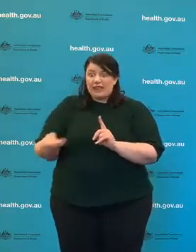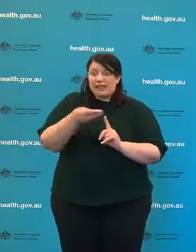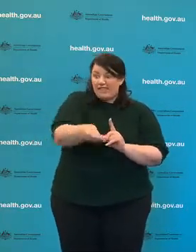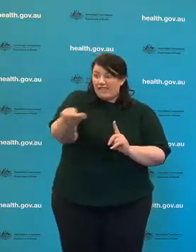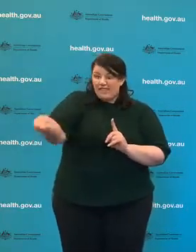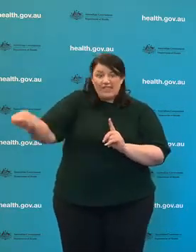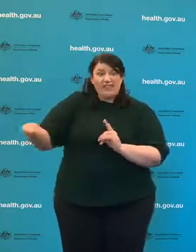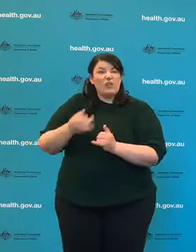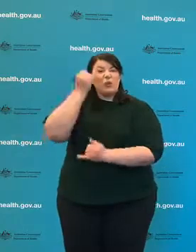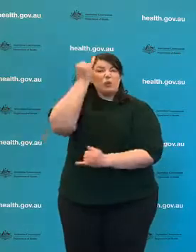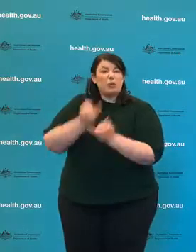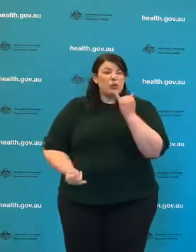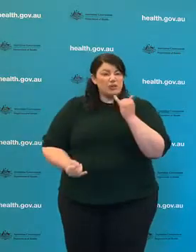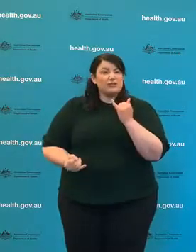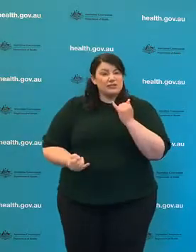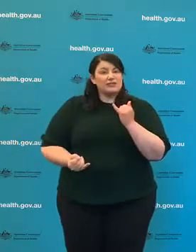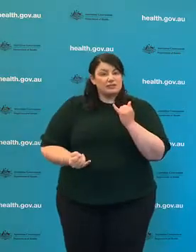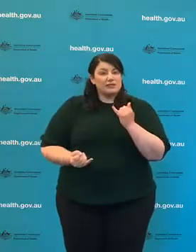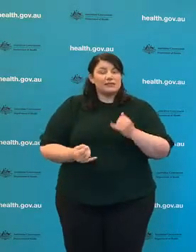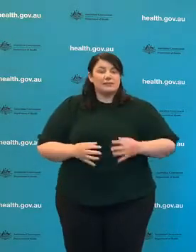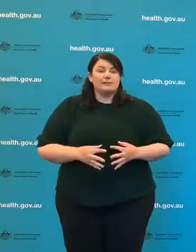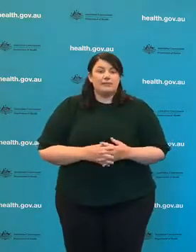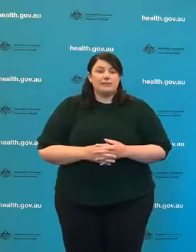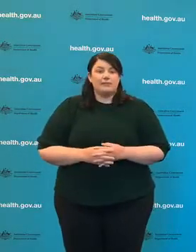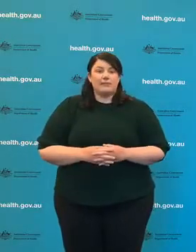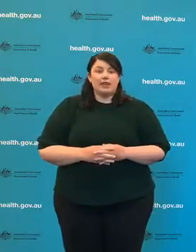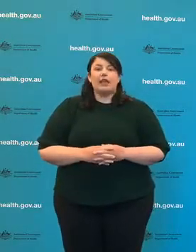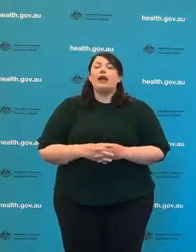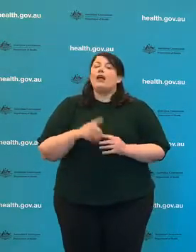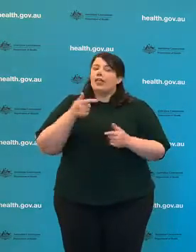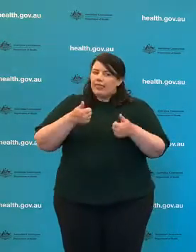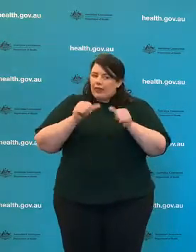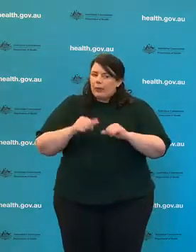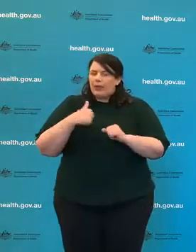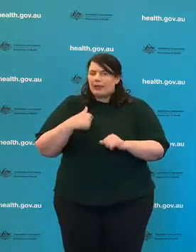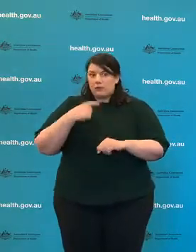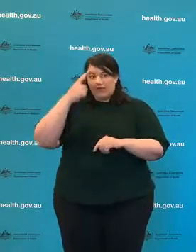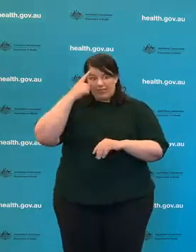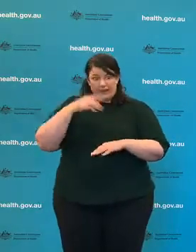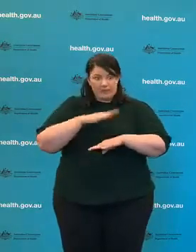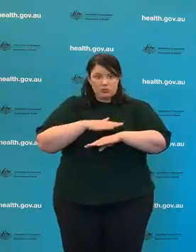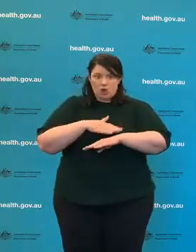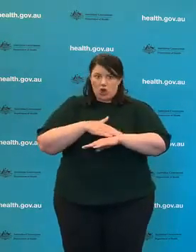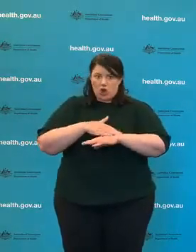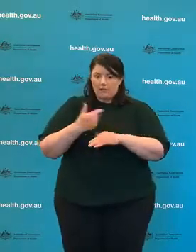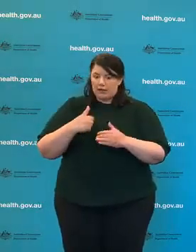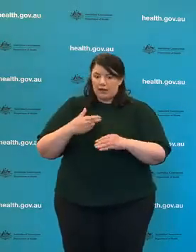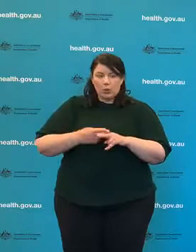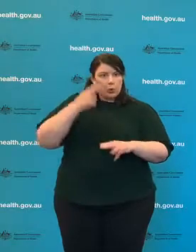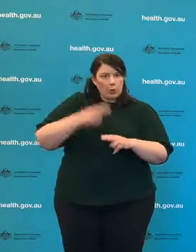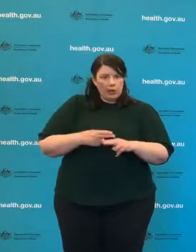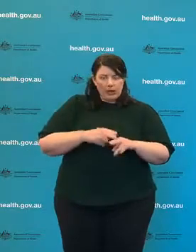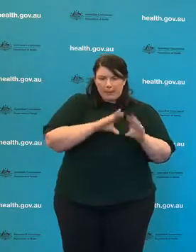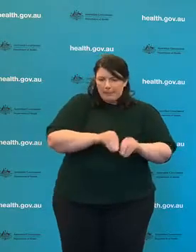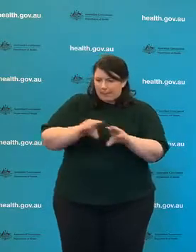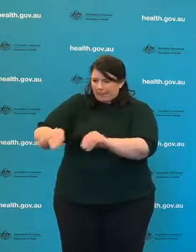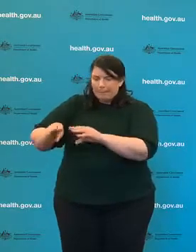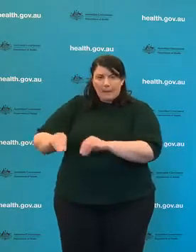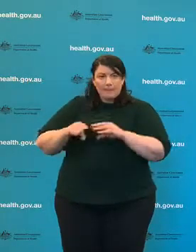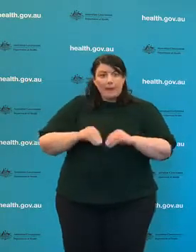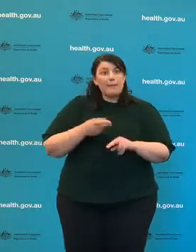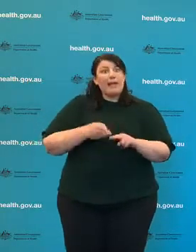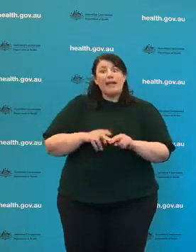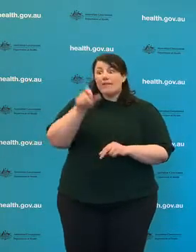quarantine. And then it's all about a timing issue. So the longer you have infectious people within